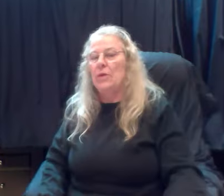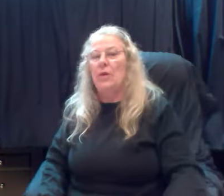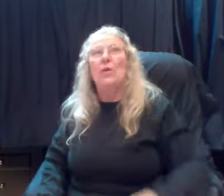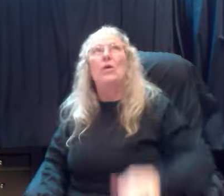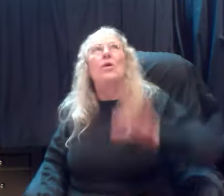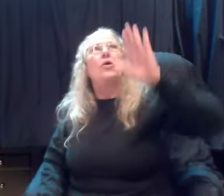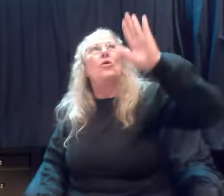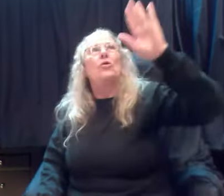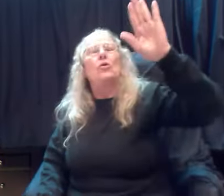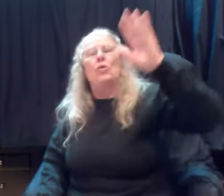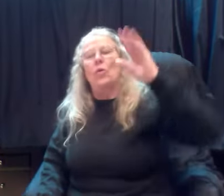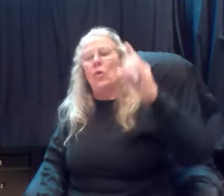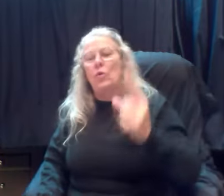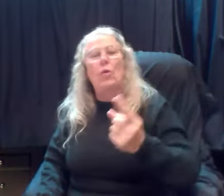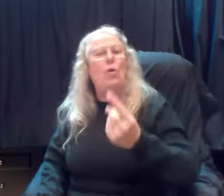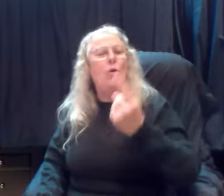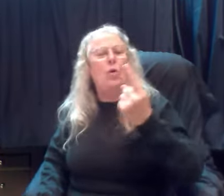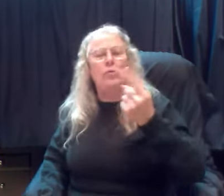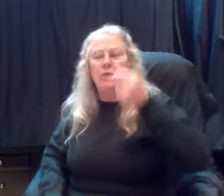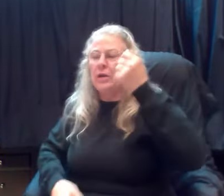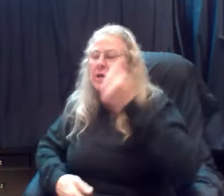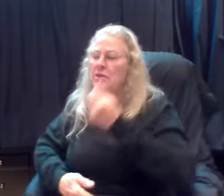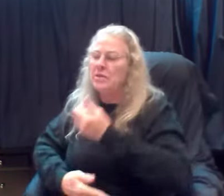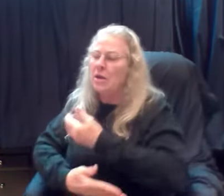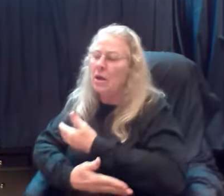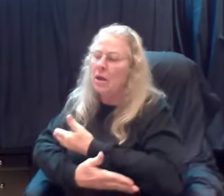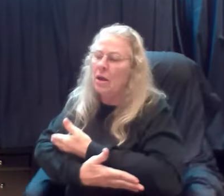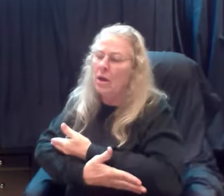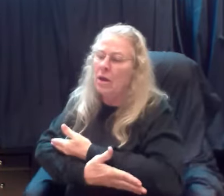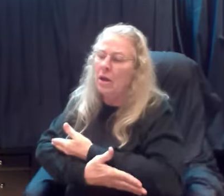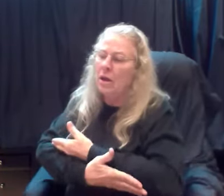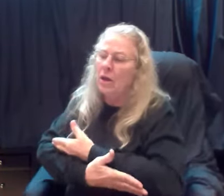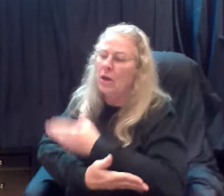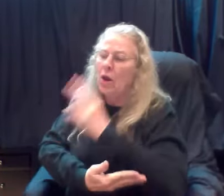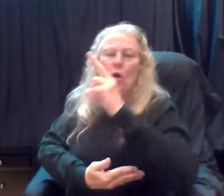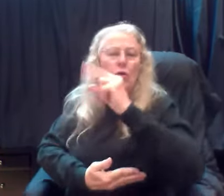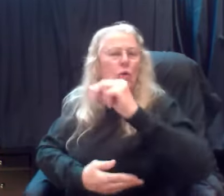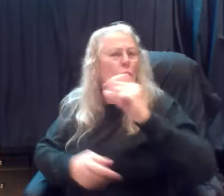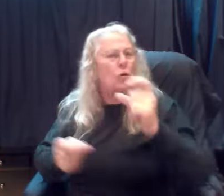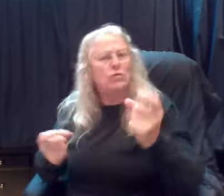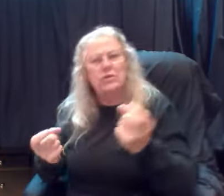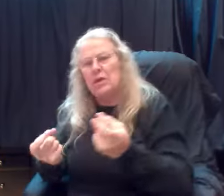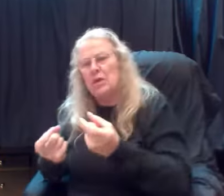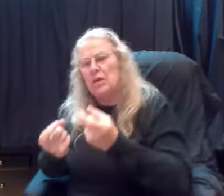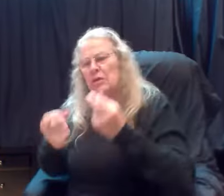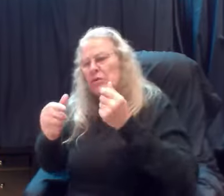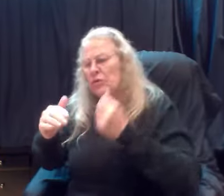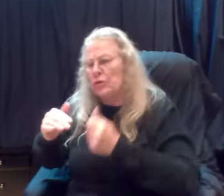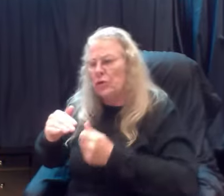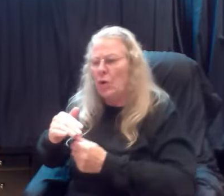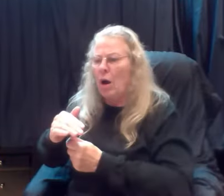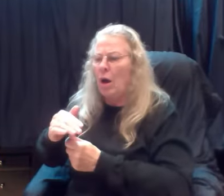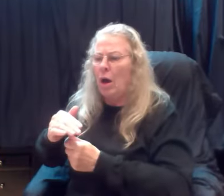Your only son, no sin to hide.